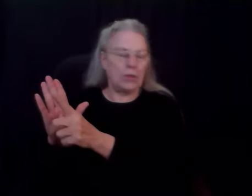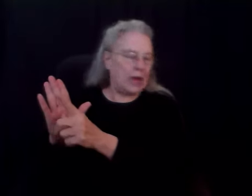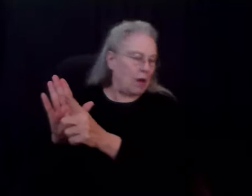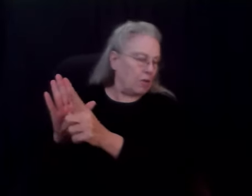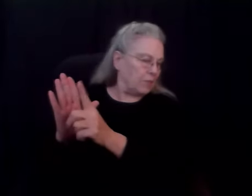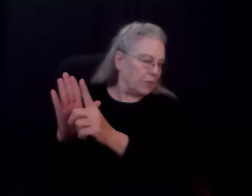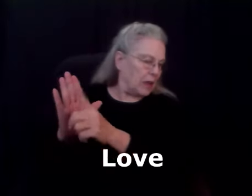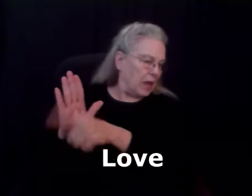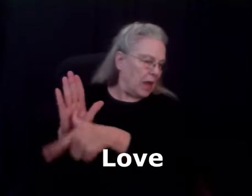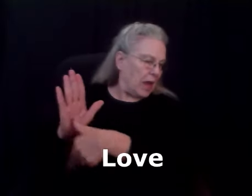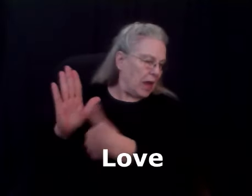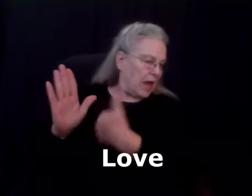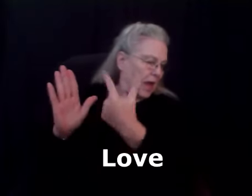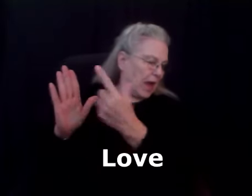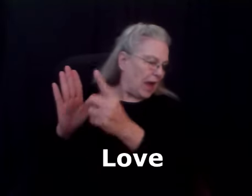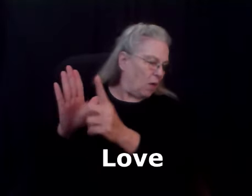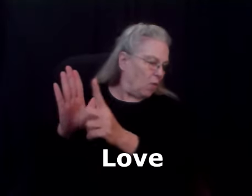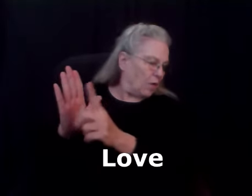hour. Hour.